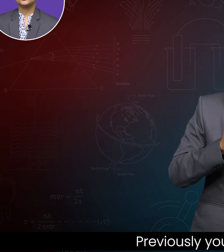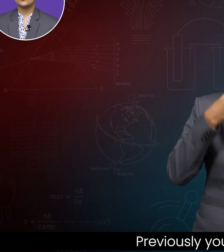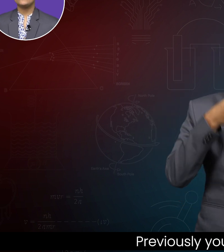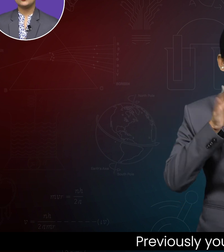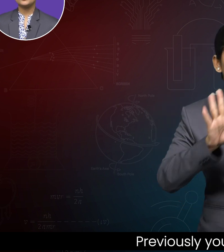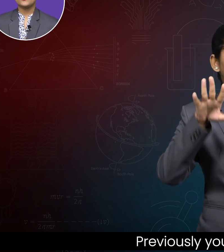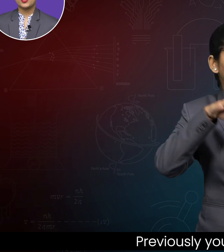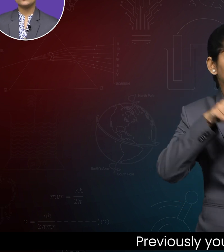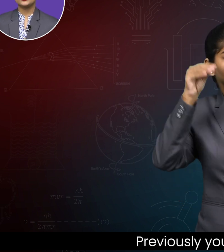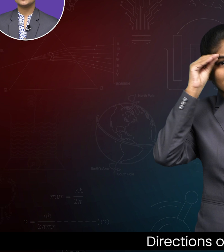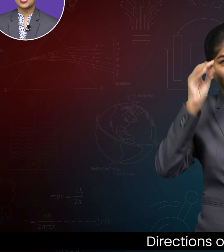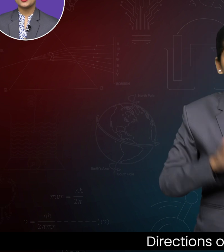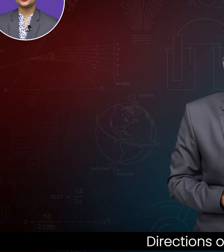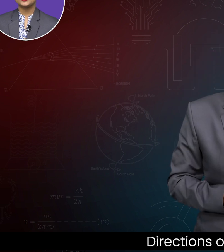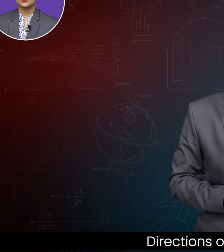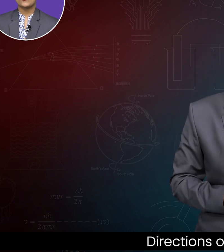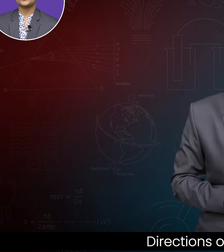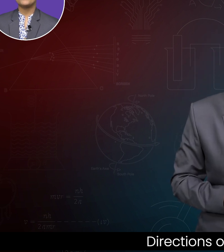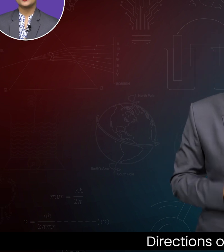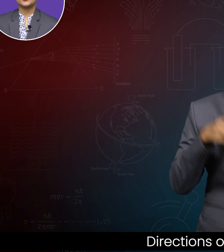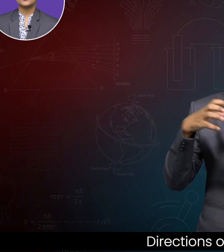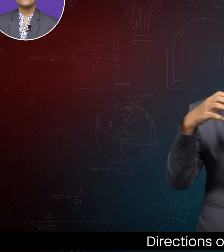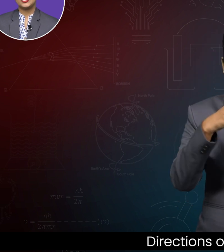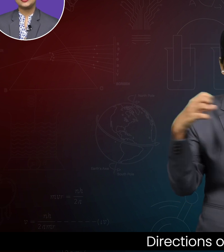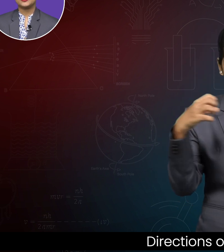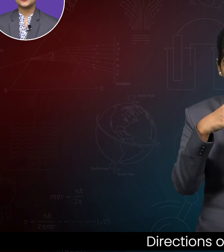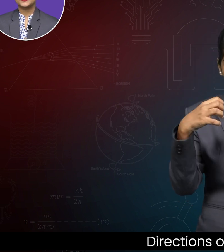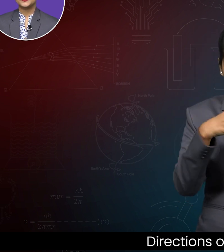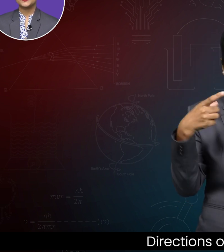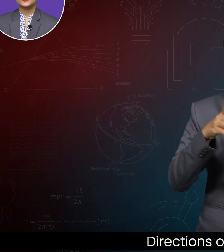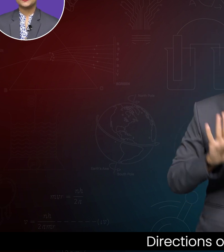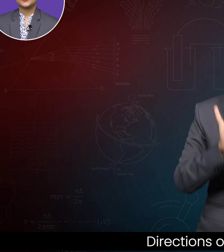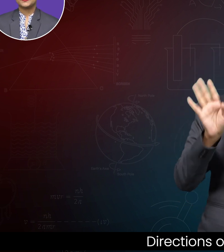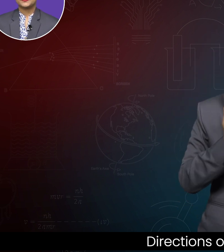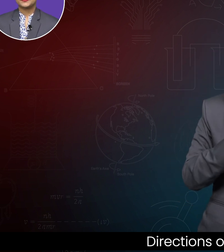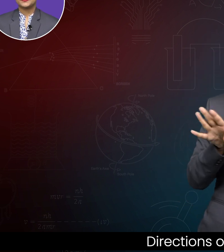Previously, you have learned about direction of the magnetic field.